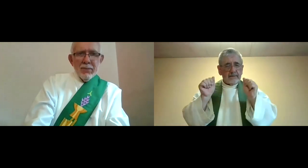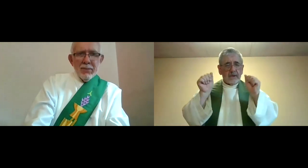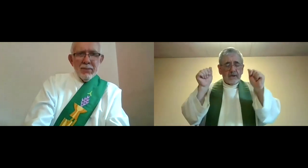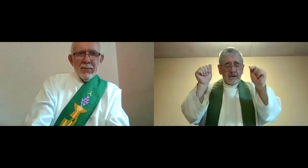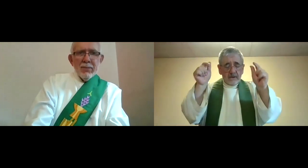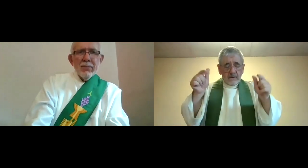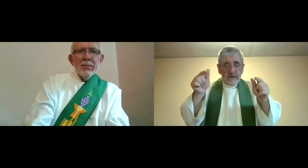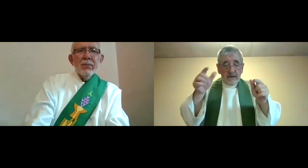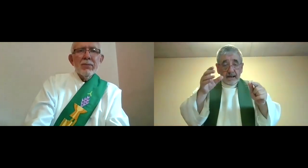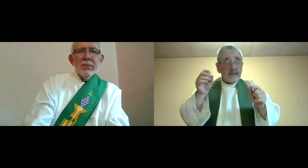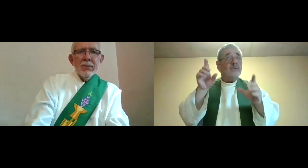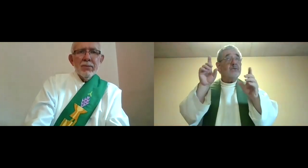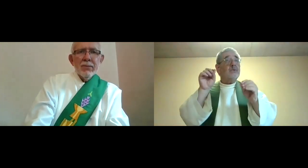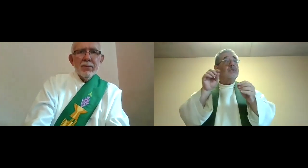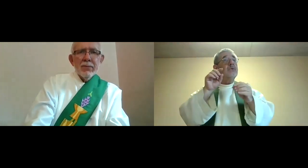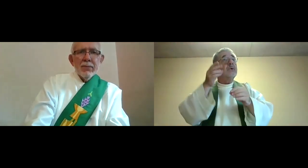welcoming all,